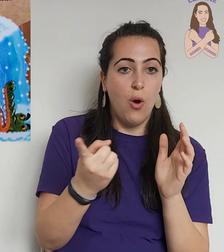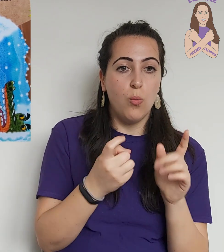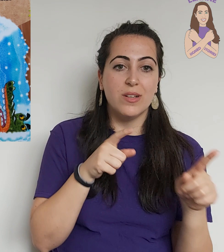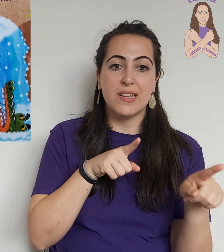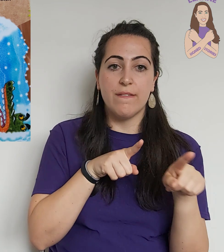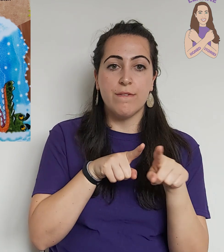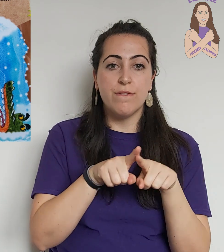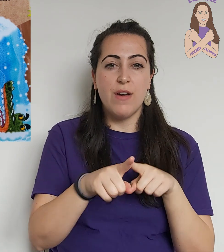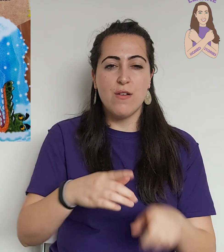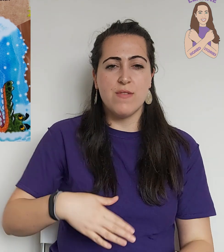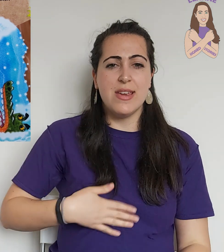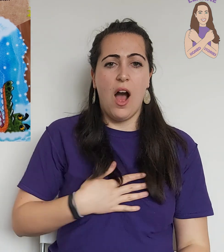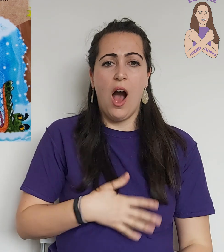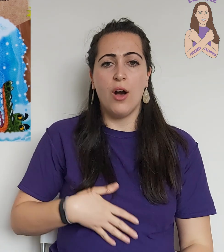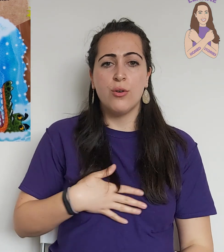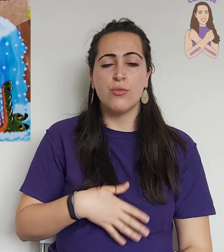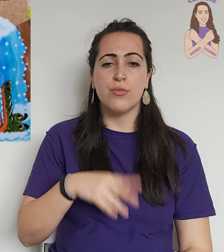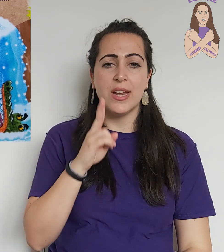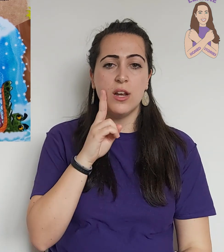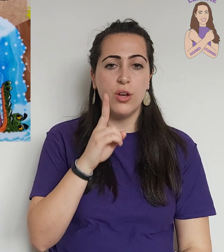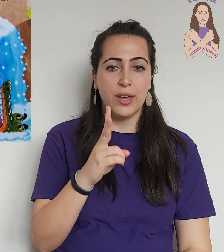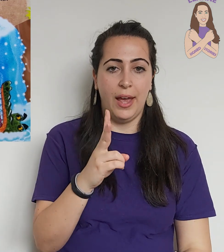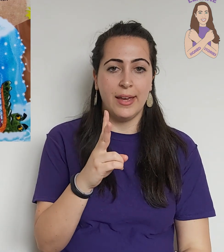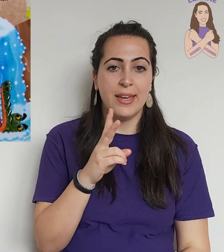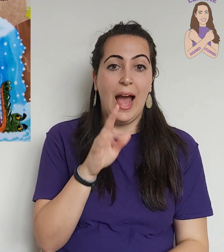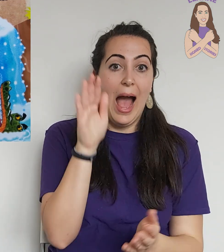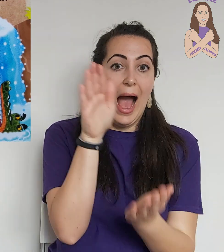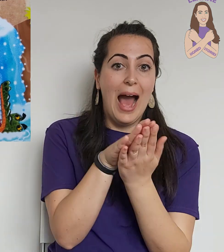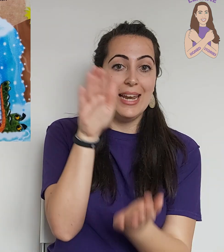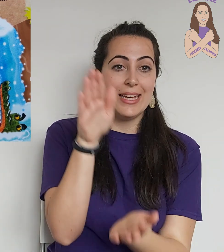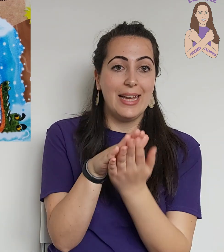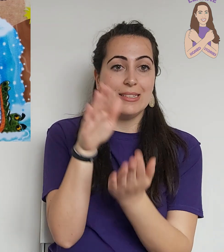a very hungry looking alligator.